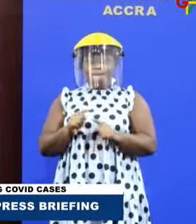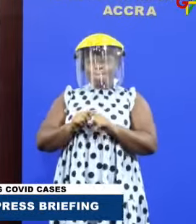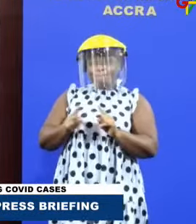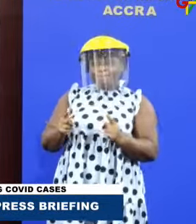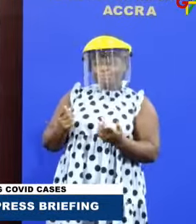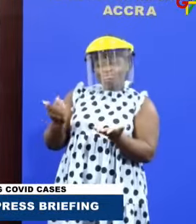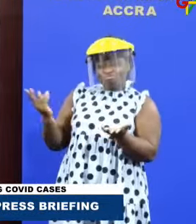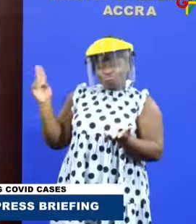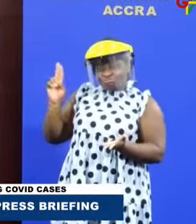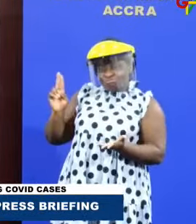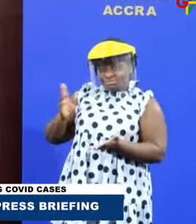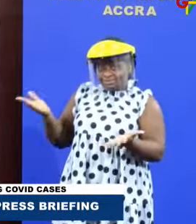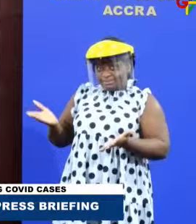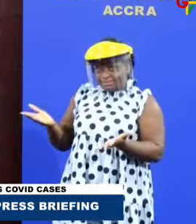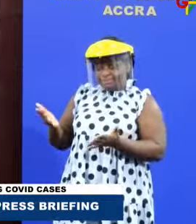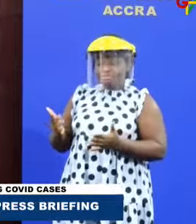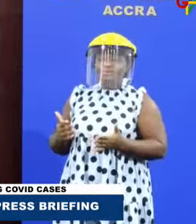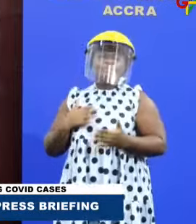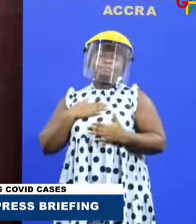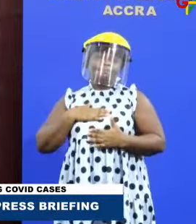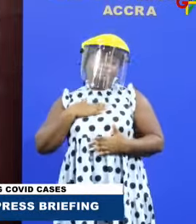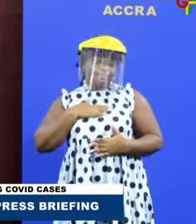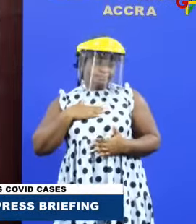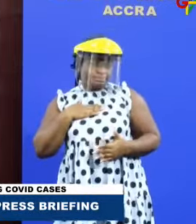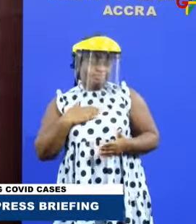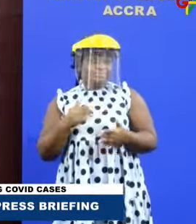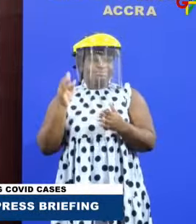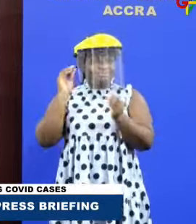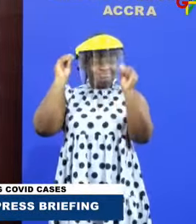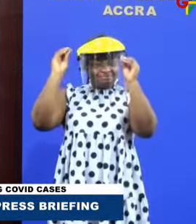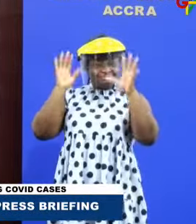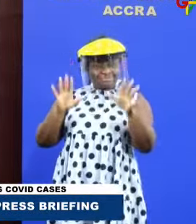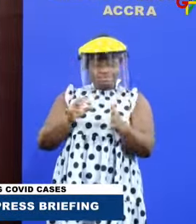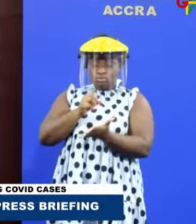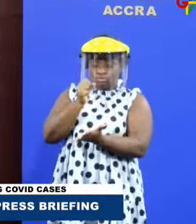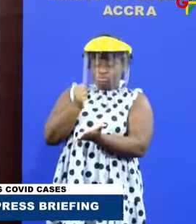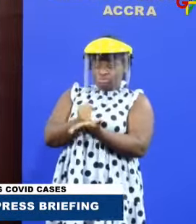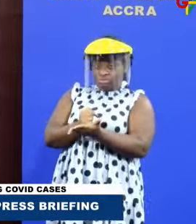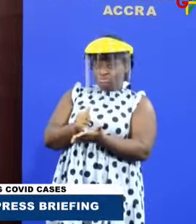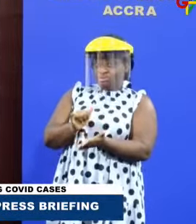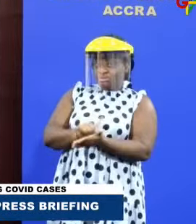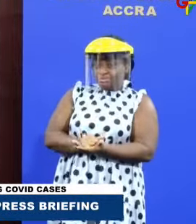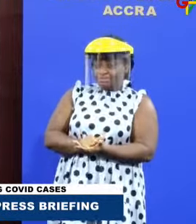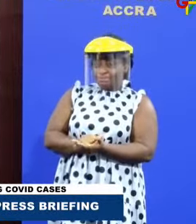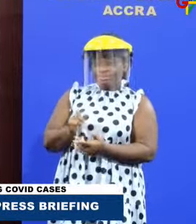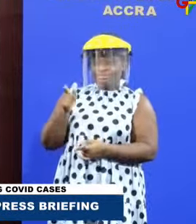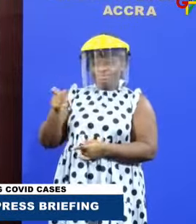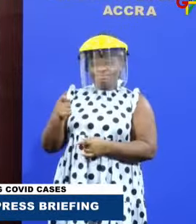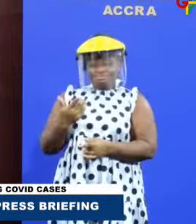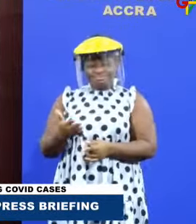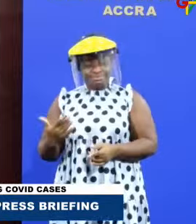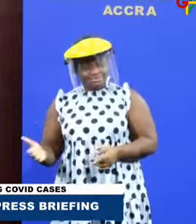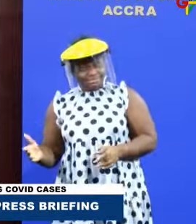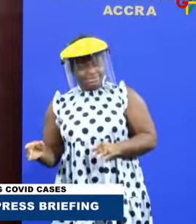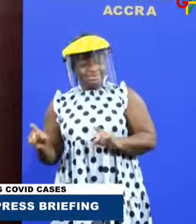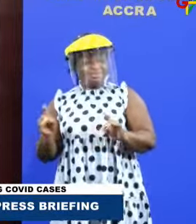platform to remind all health teachers and headmasters to ensure that these protocols are adhered to, going